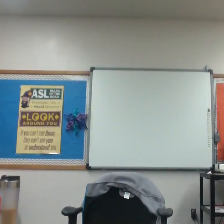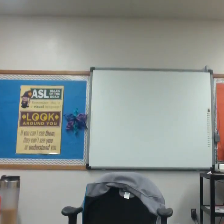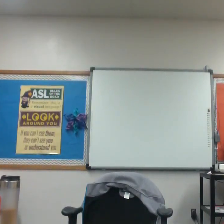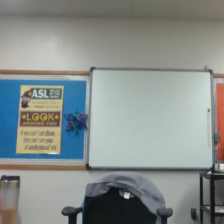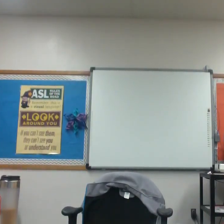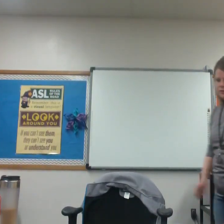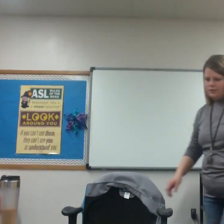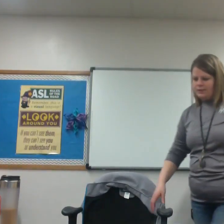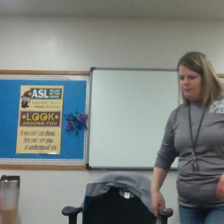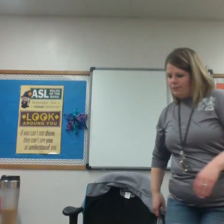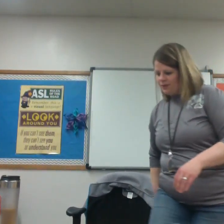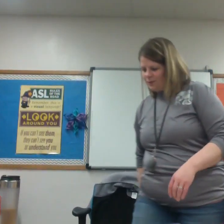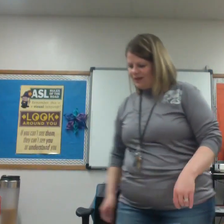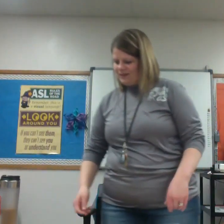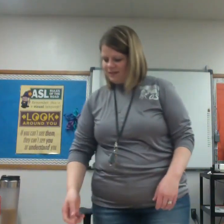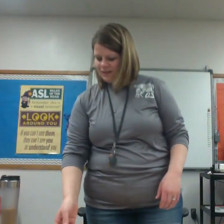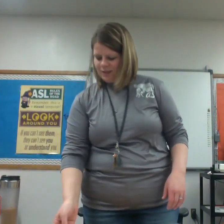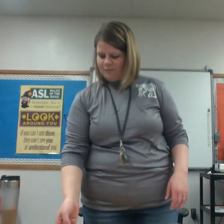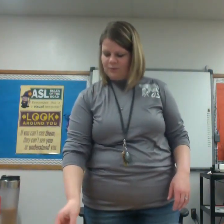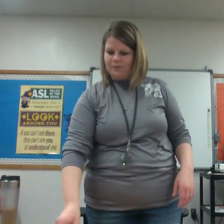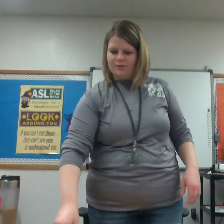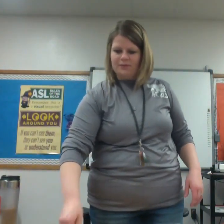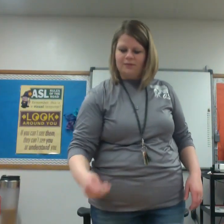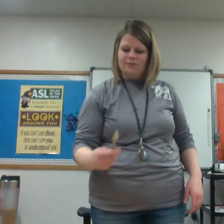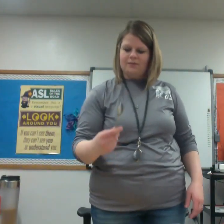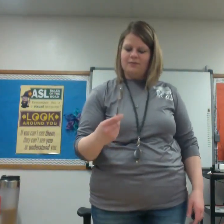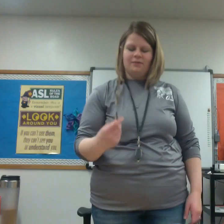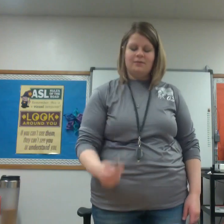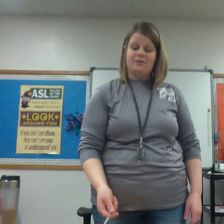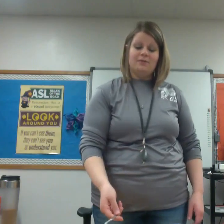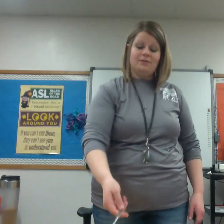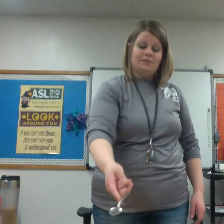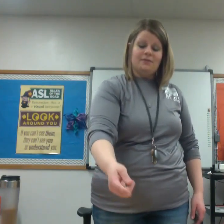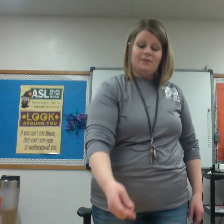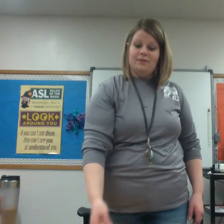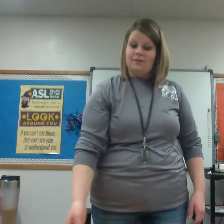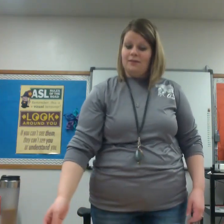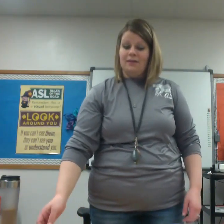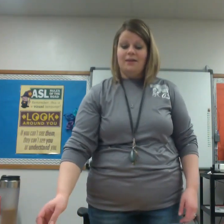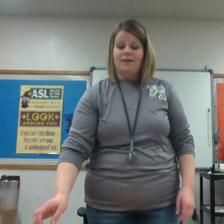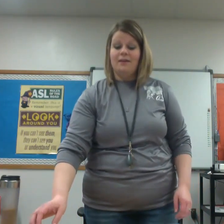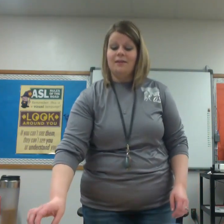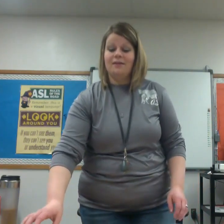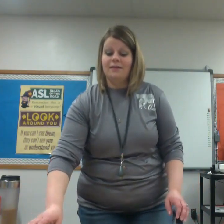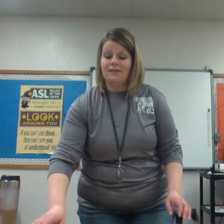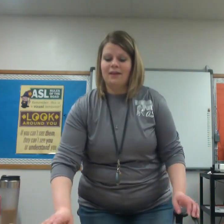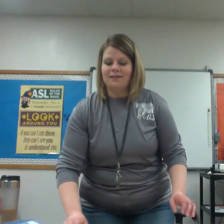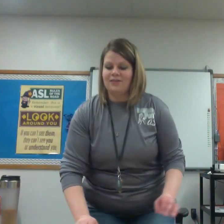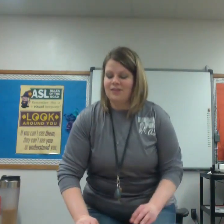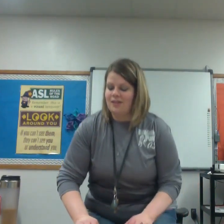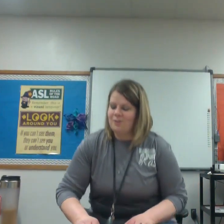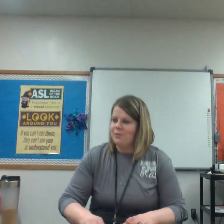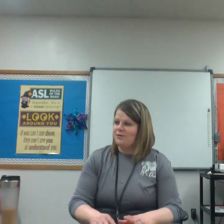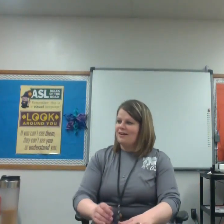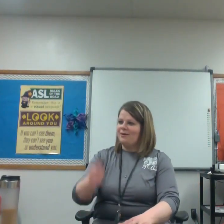Okay, so let's get our books. Why is there a spoon? Oh, Because you crap. were feeling that you needed a spoon. I just needed a spoon. I